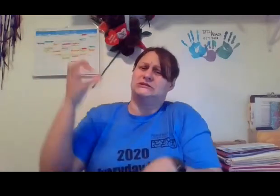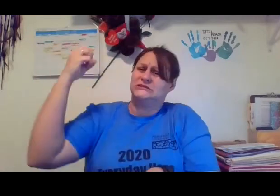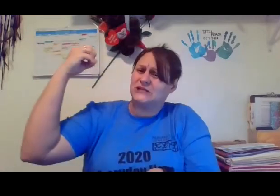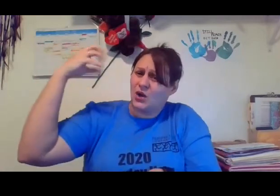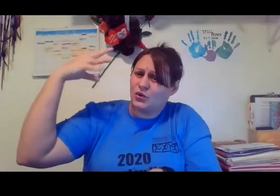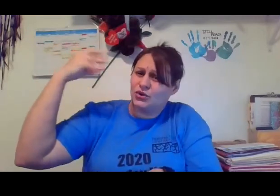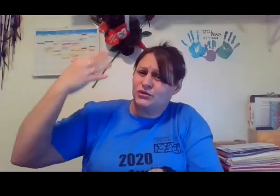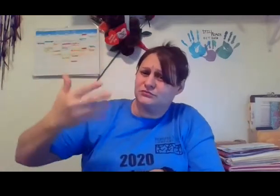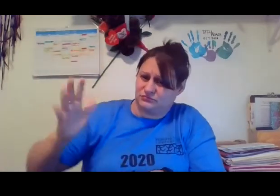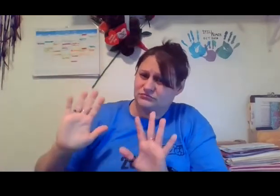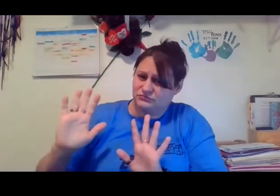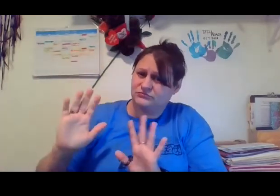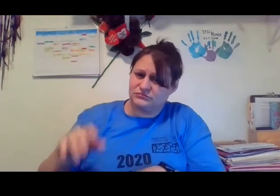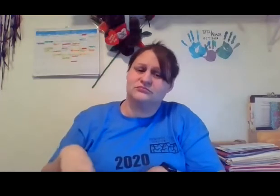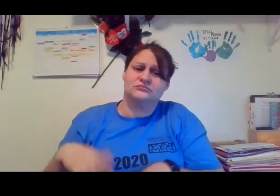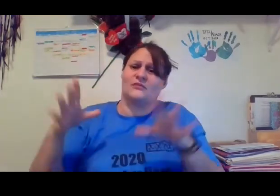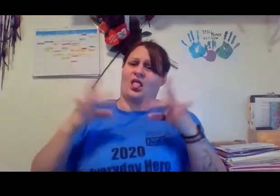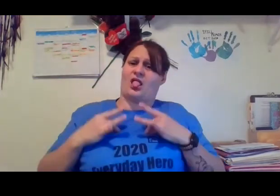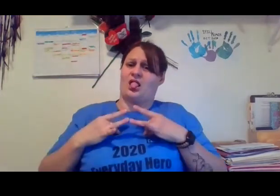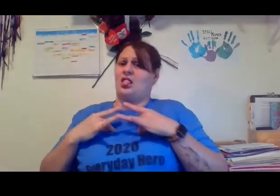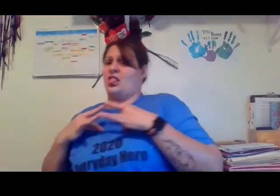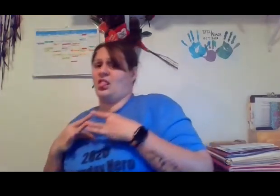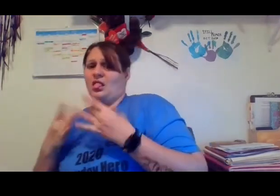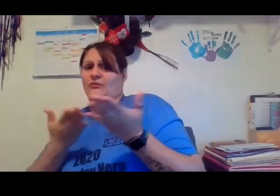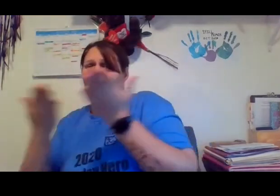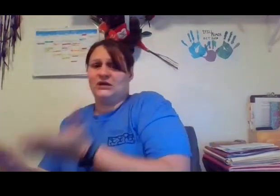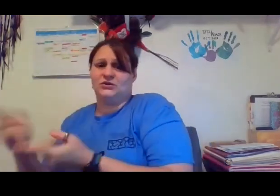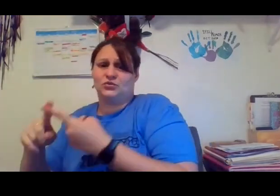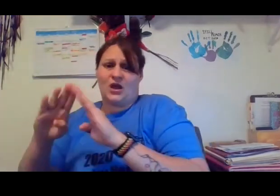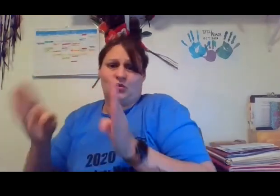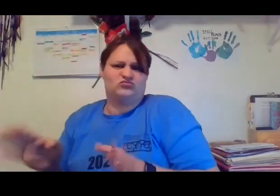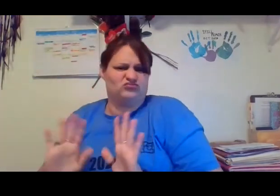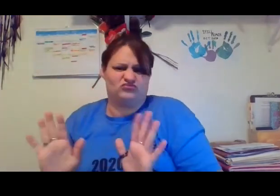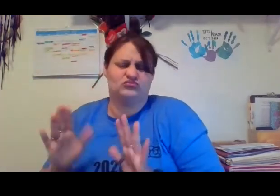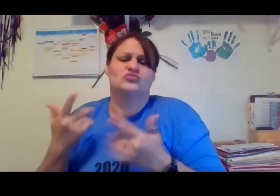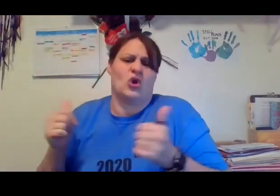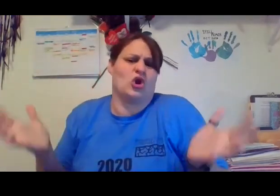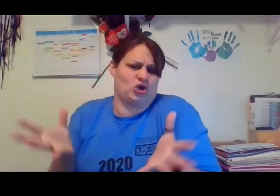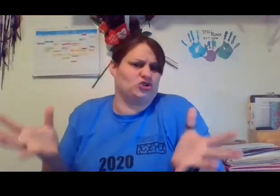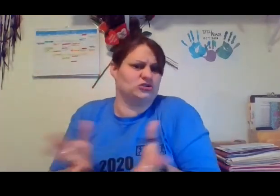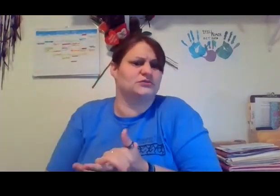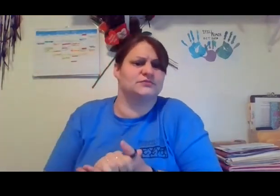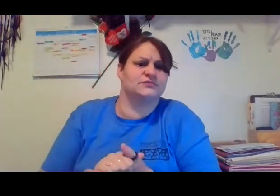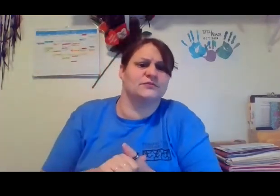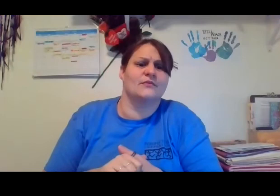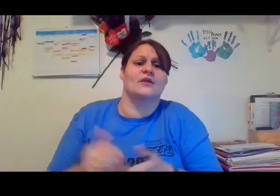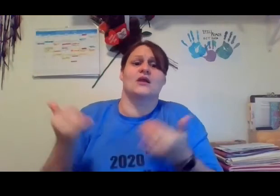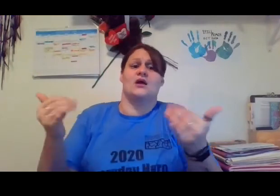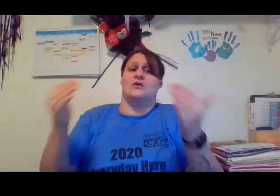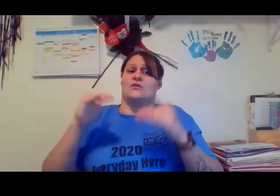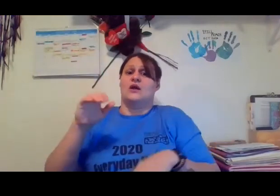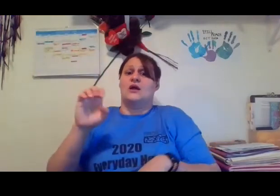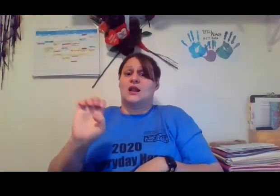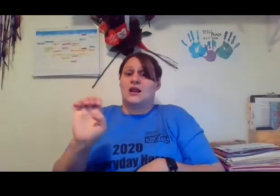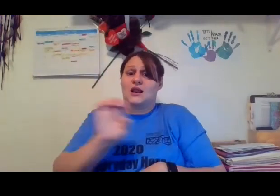work, encourage him to take a shower and have his clothing washed, because things could transfer from the outside of the